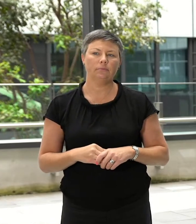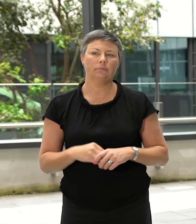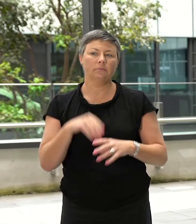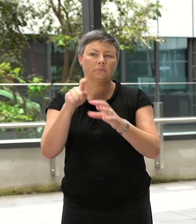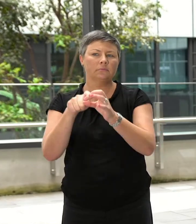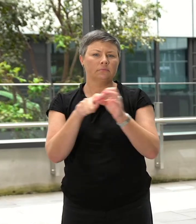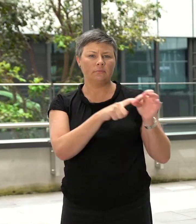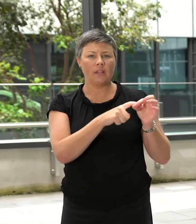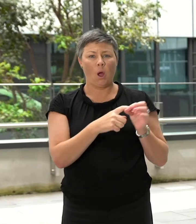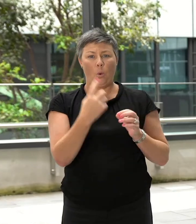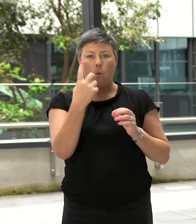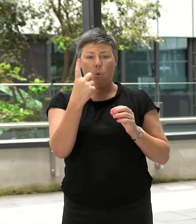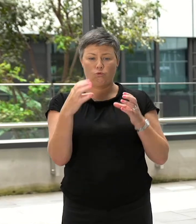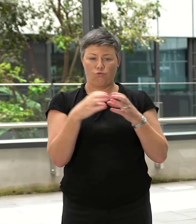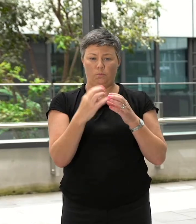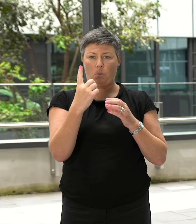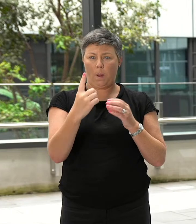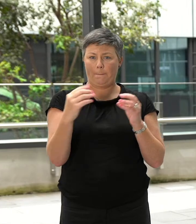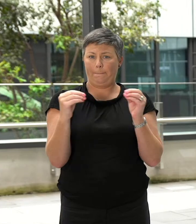37,000.